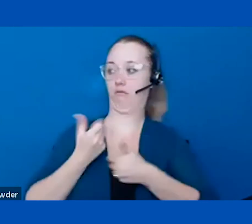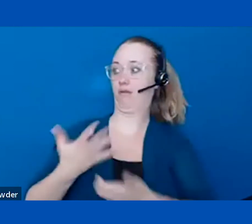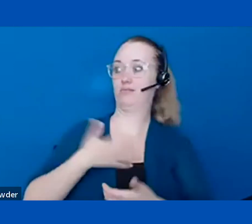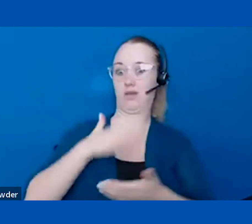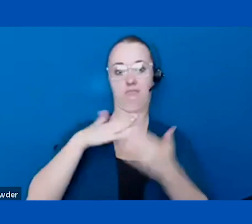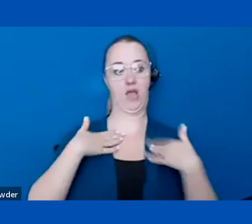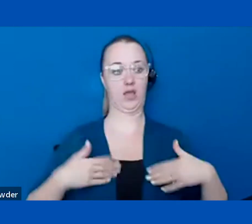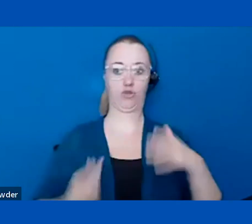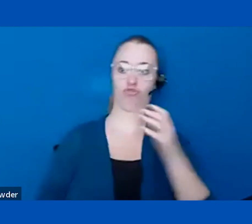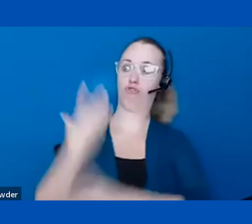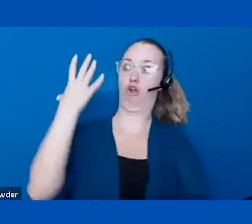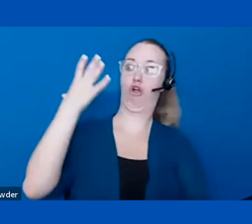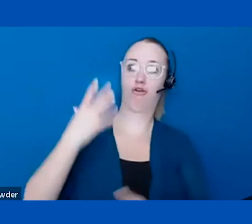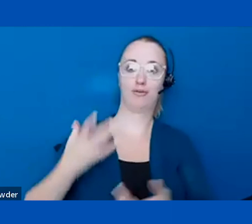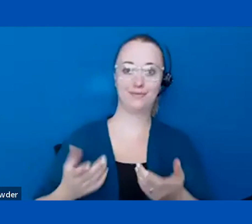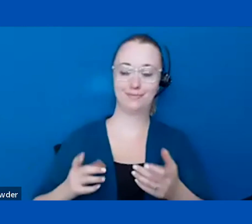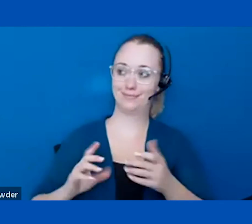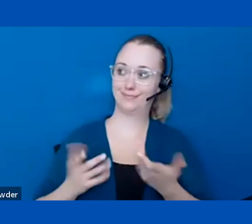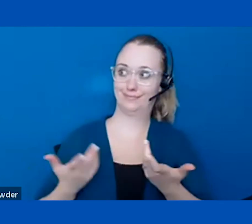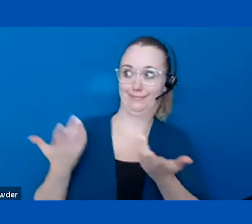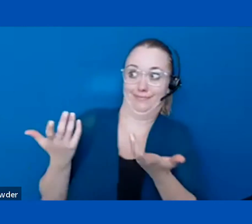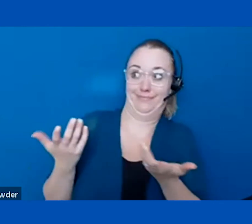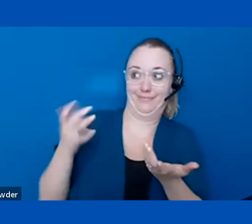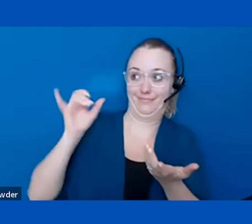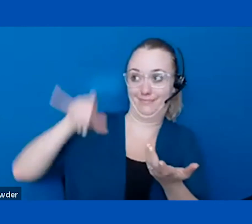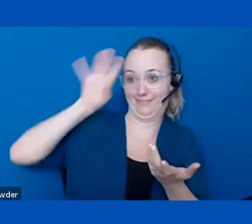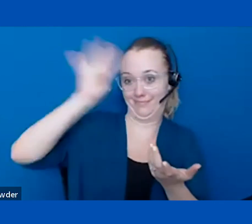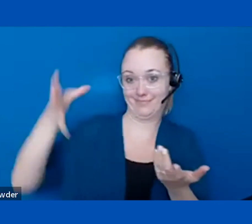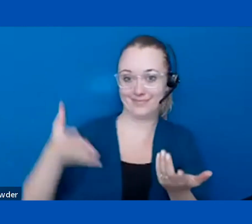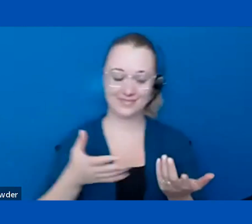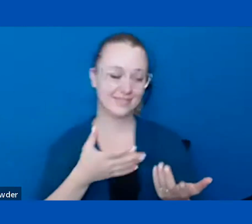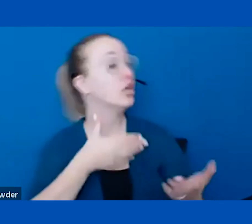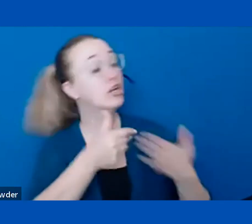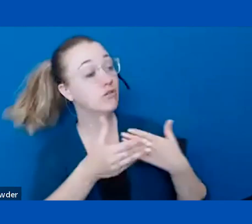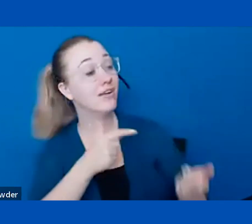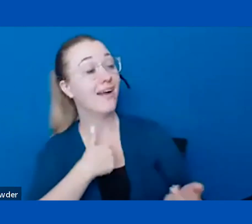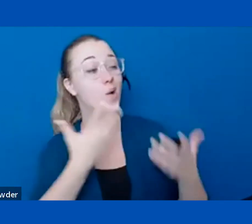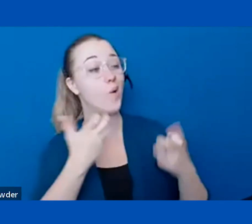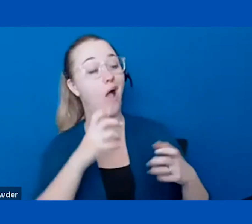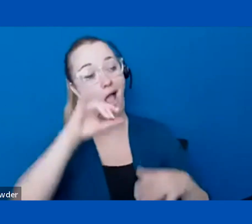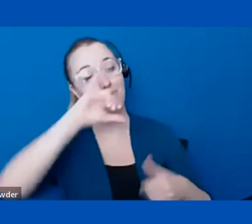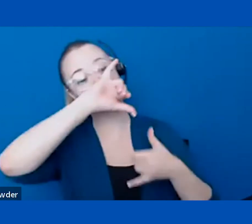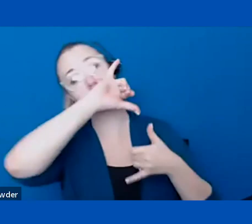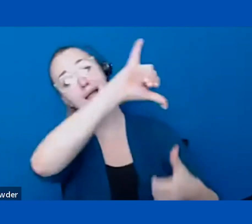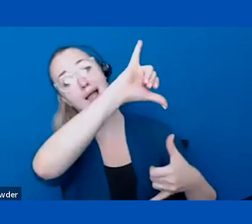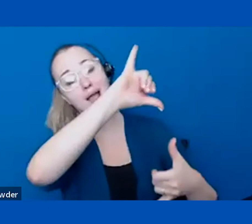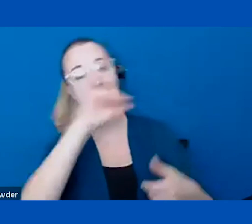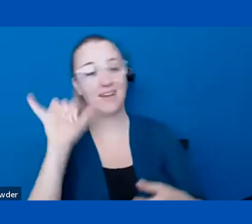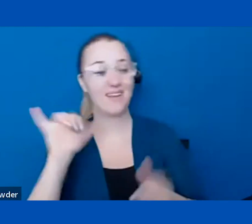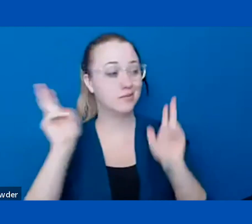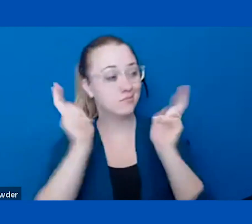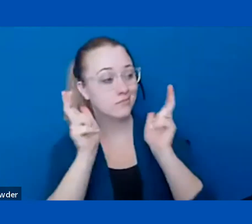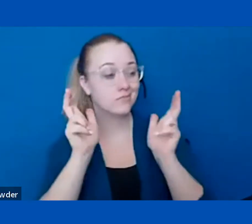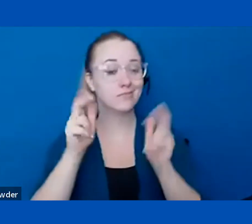feet. exactly. As much as I'd like to be as tall as like, Shaquille O'Neal or in the NBA and stuff like that,